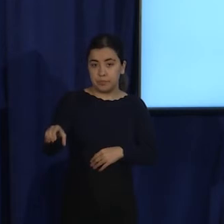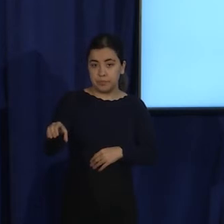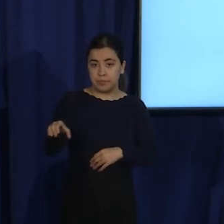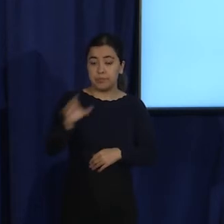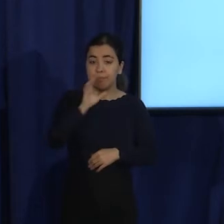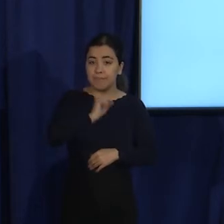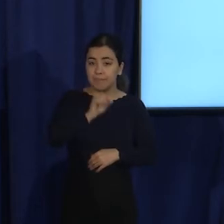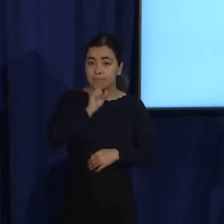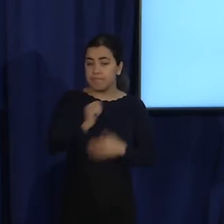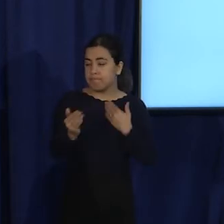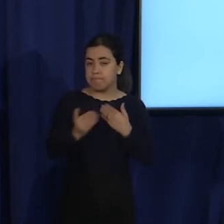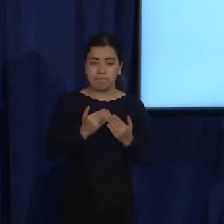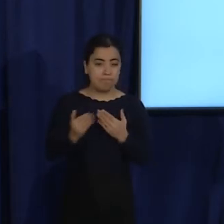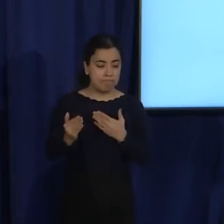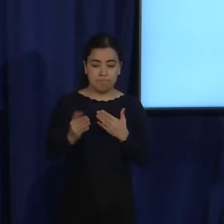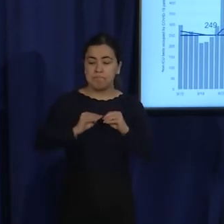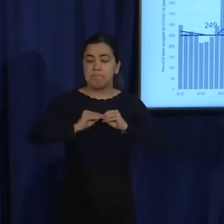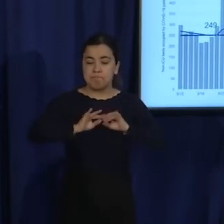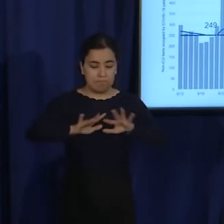in all parts of the city.